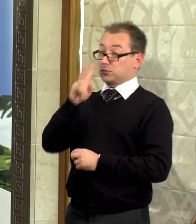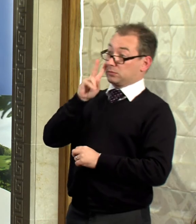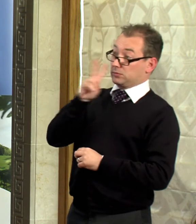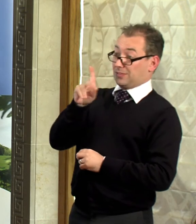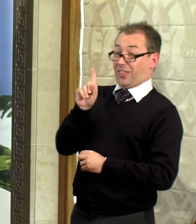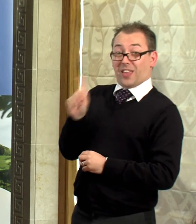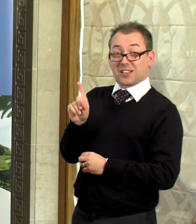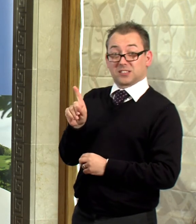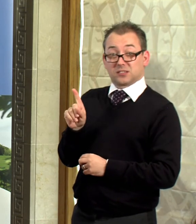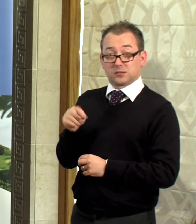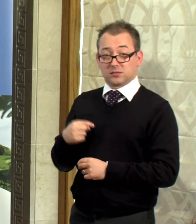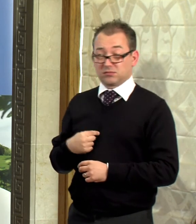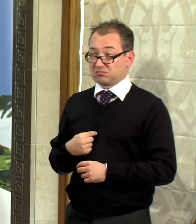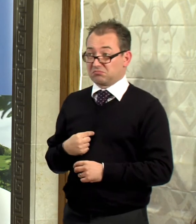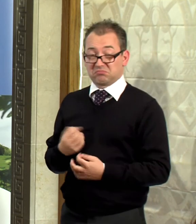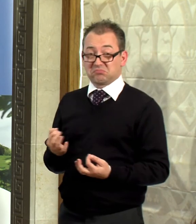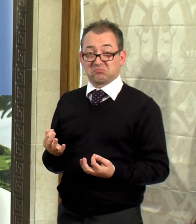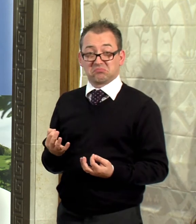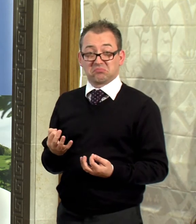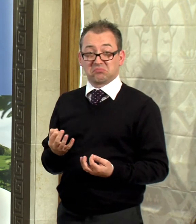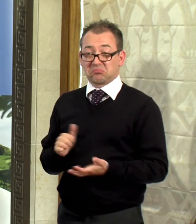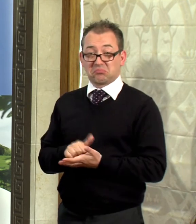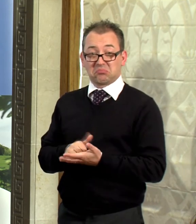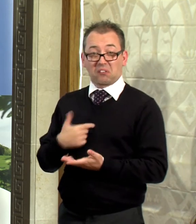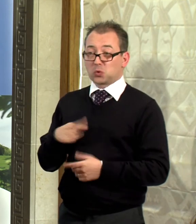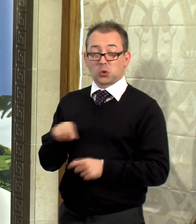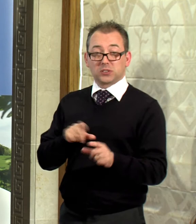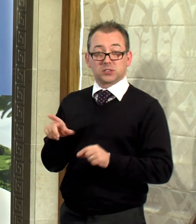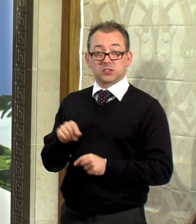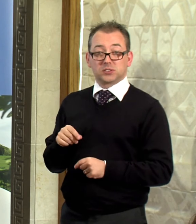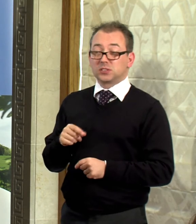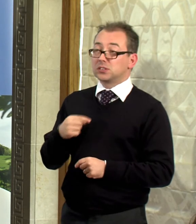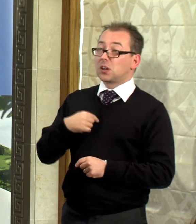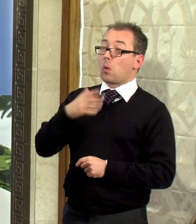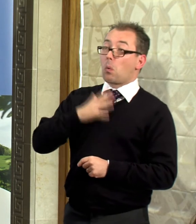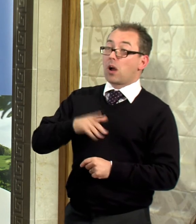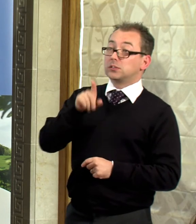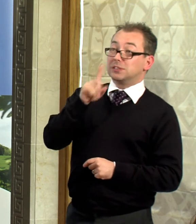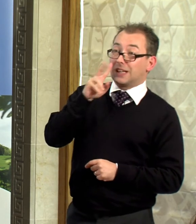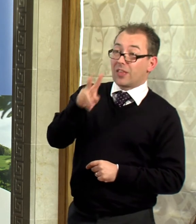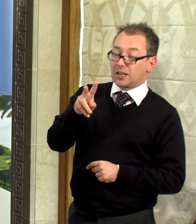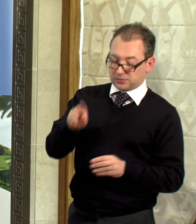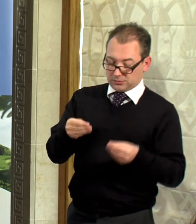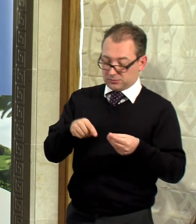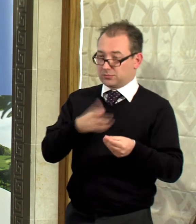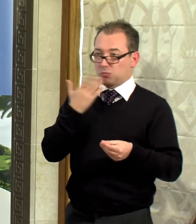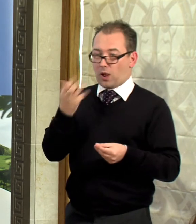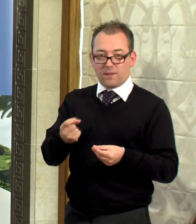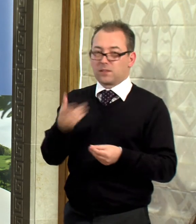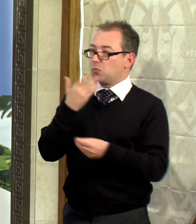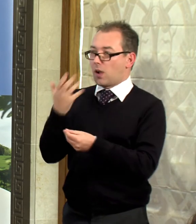wishing to use these facilities, have very little or no choice at all regarding the events that they can attend.